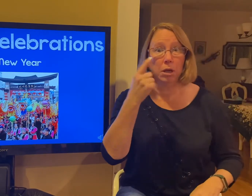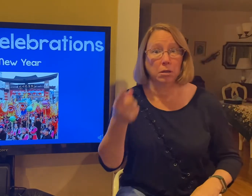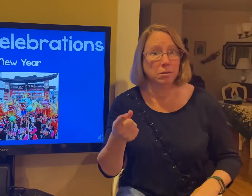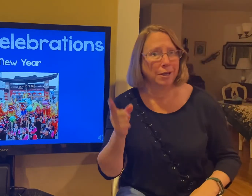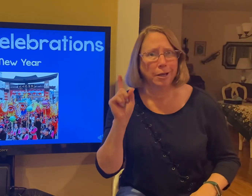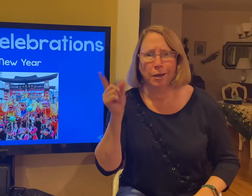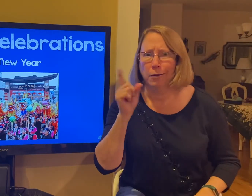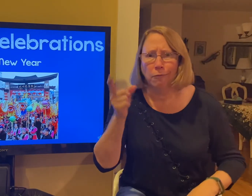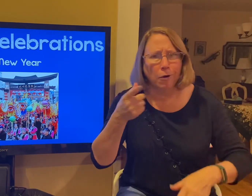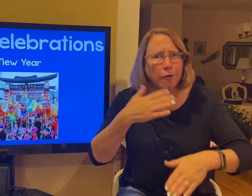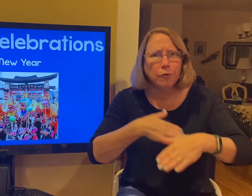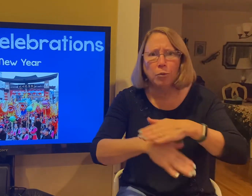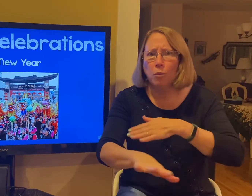certain personality traits.